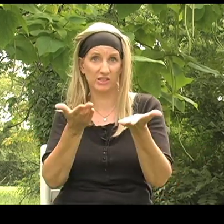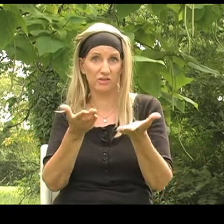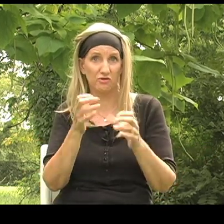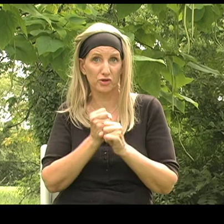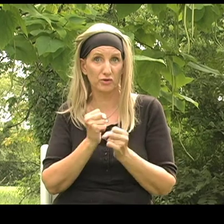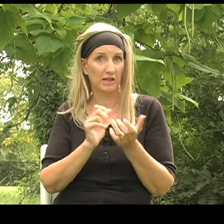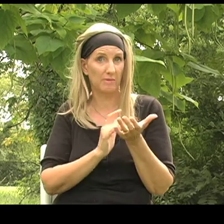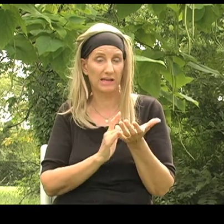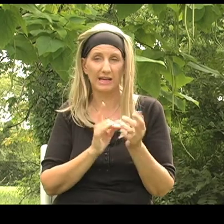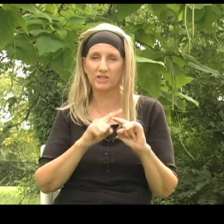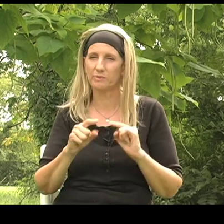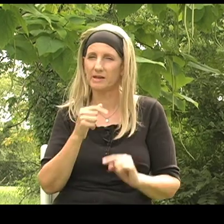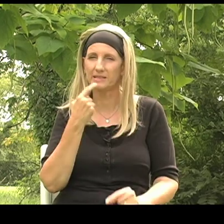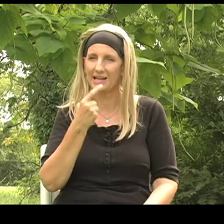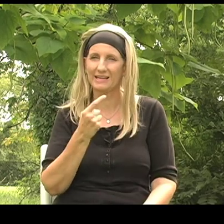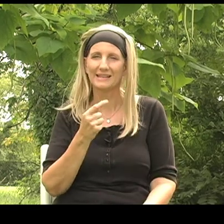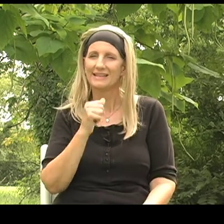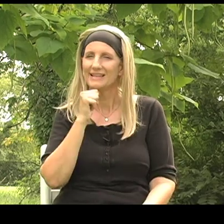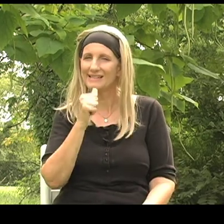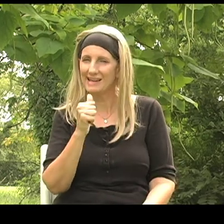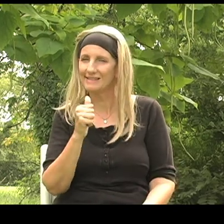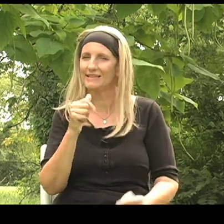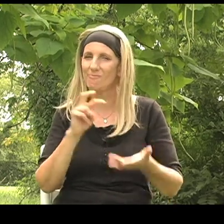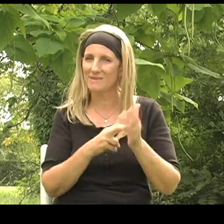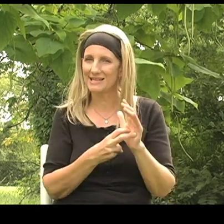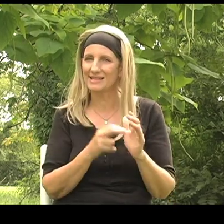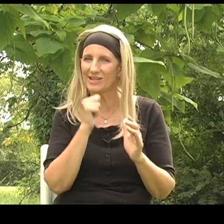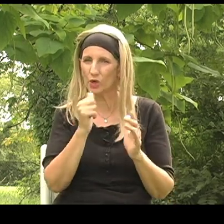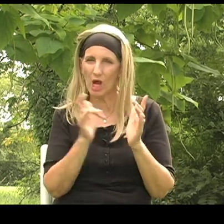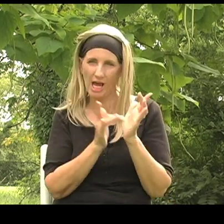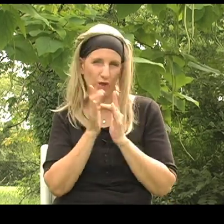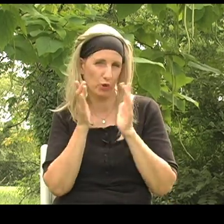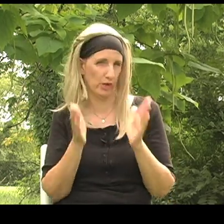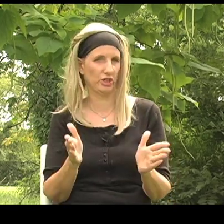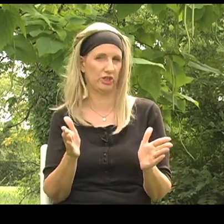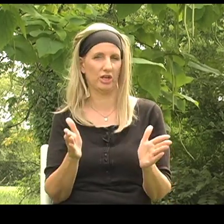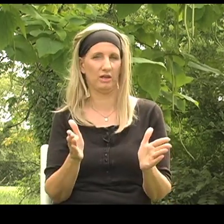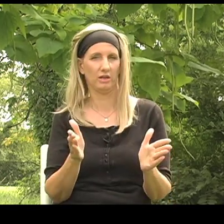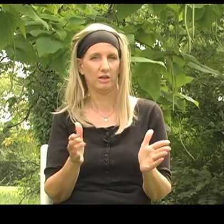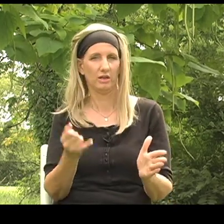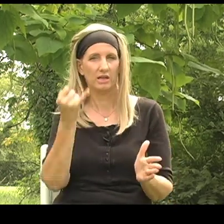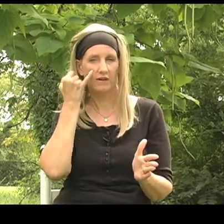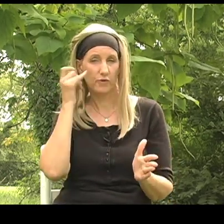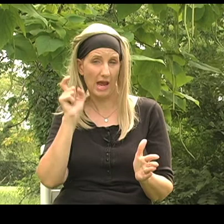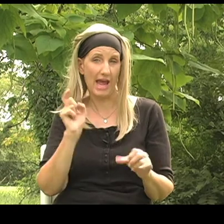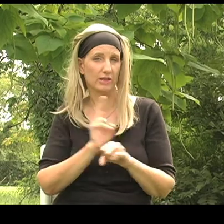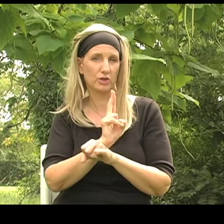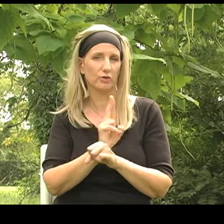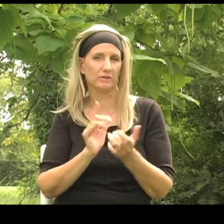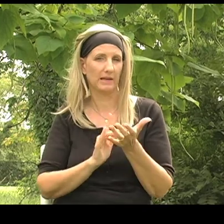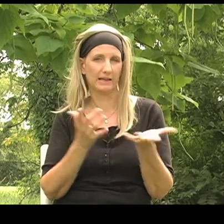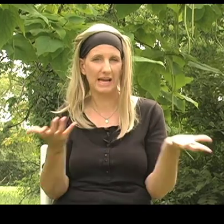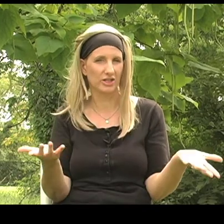you do get medication, but I'm saying it doesn't mean that you're not a Christian if you had to use medication.